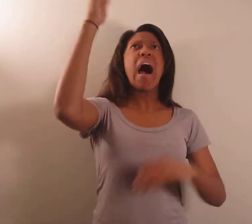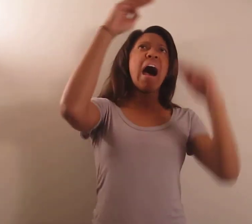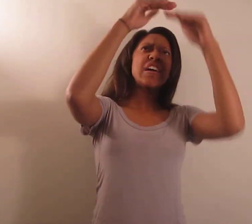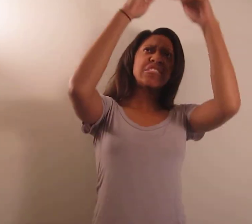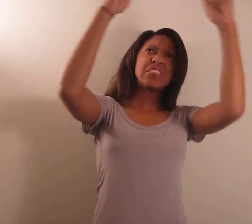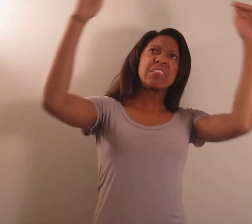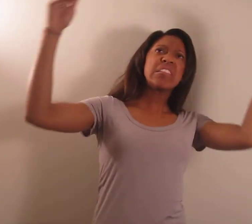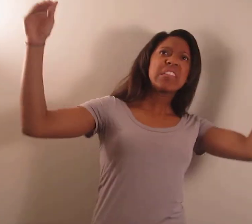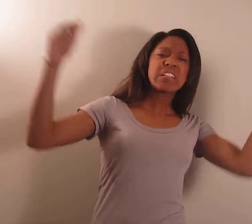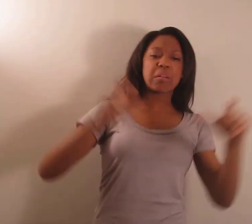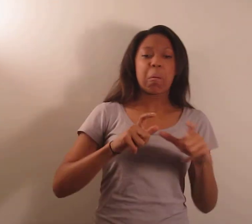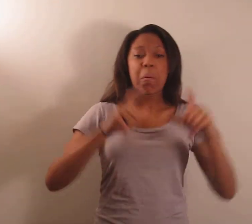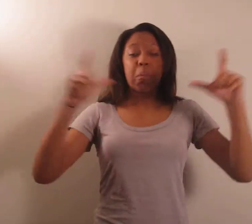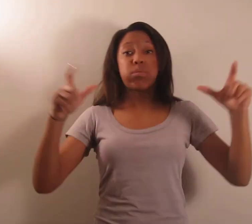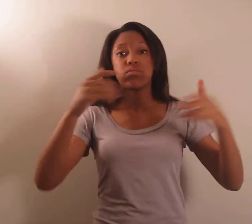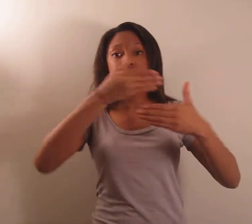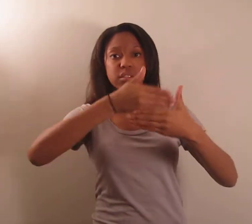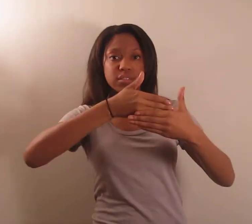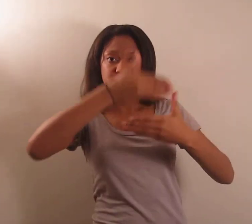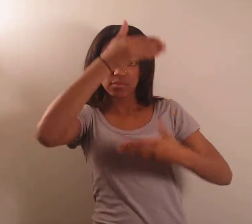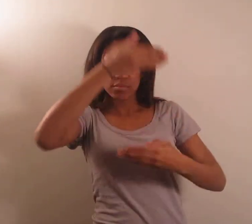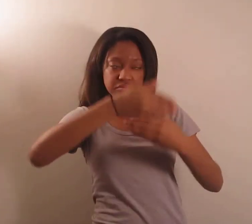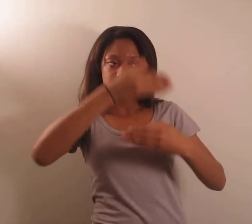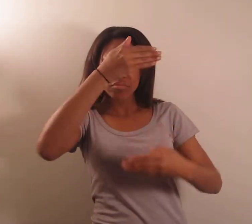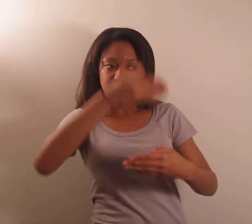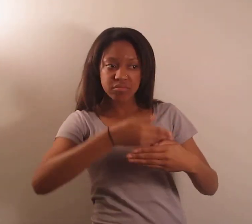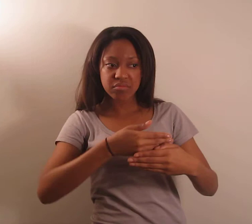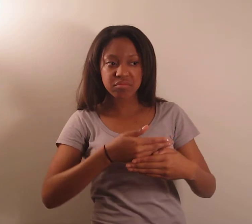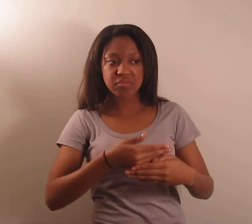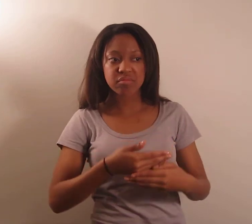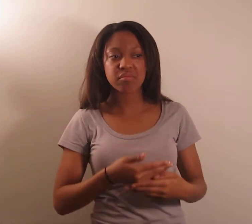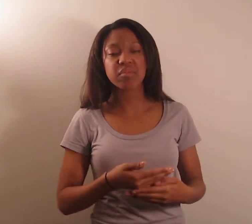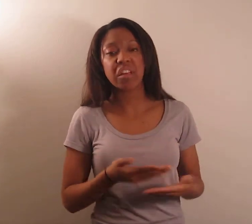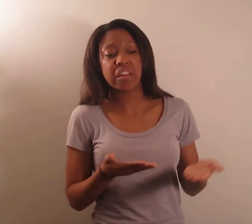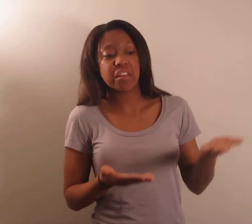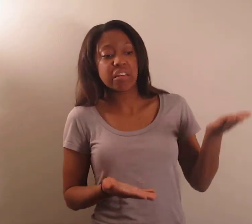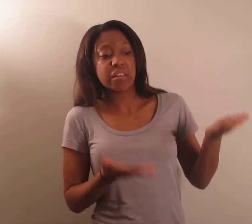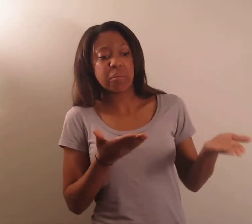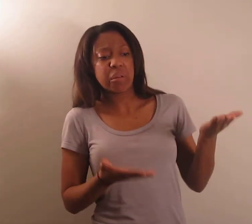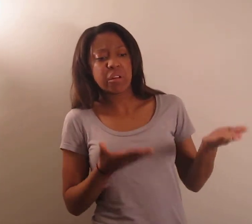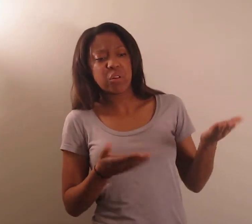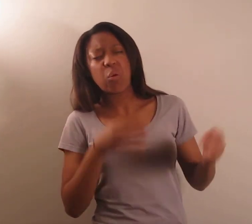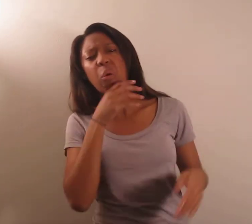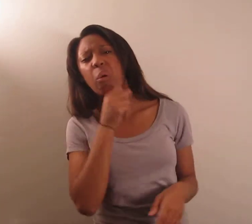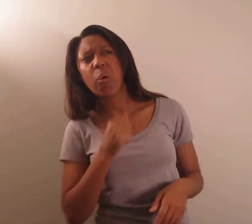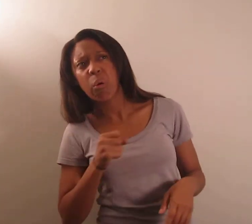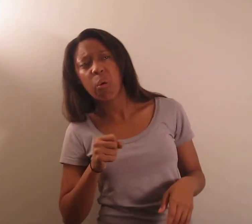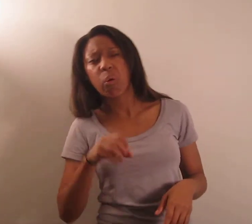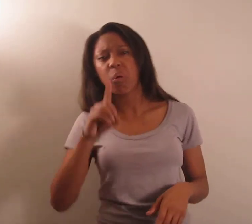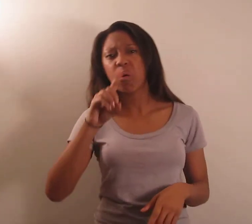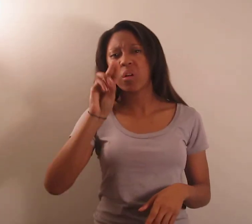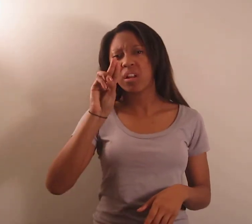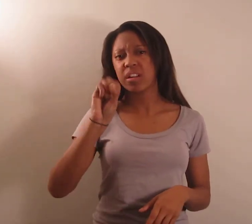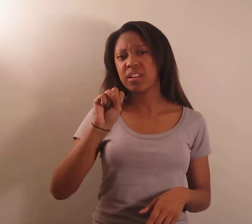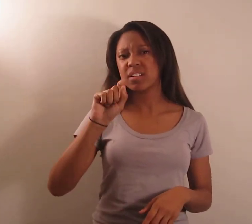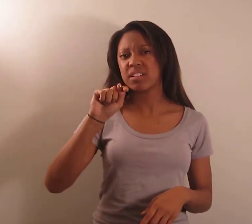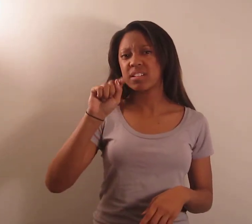compared to the coal stove heated, dusty hugely crowded sweatshop